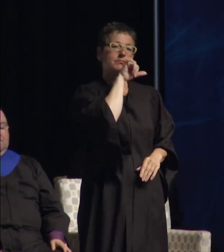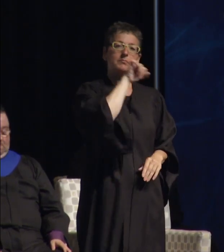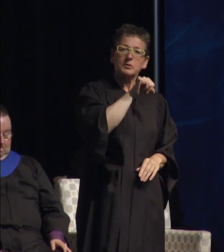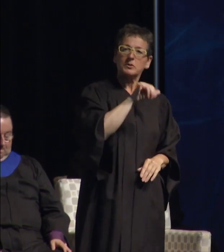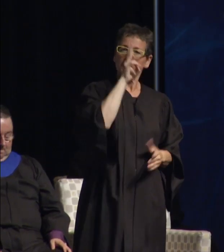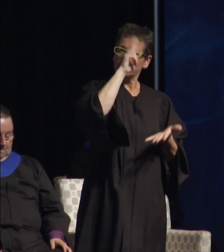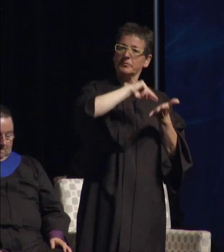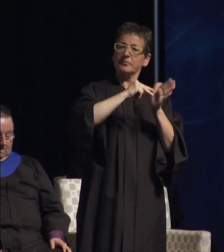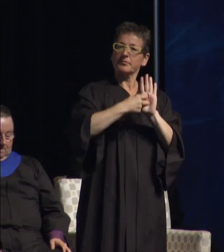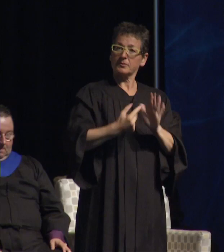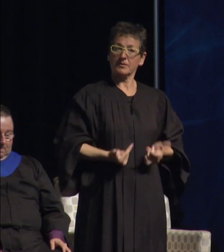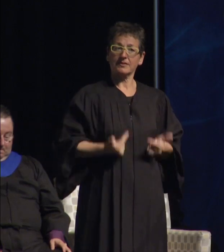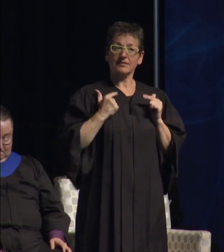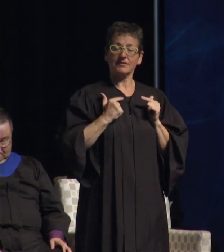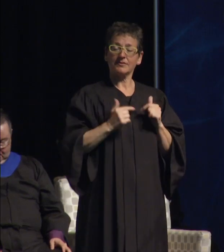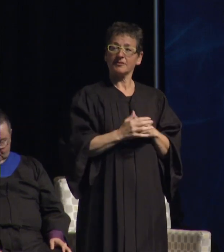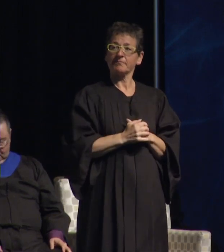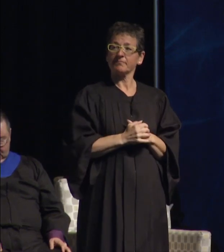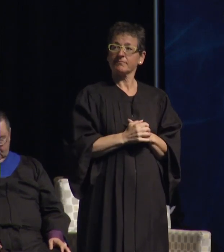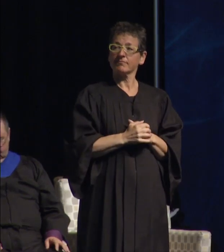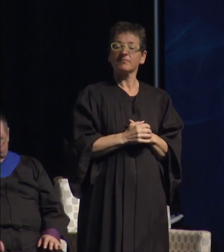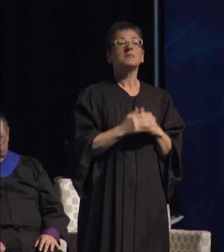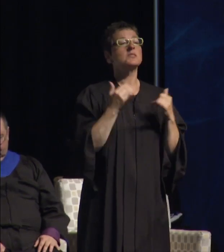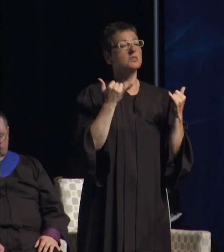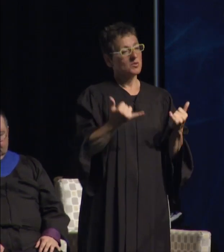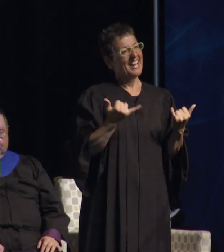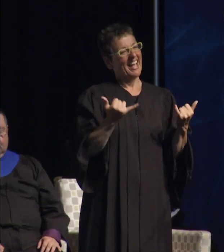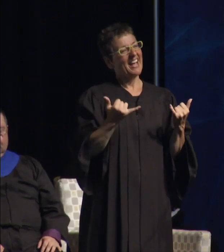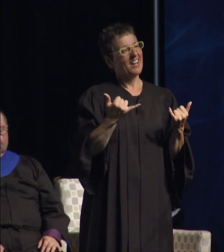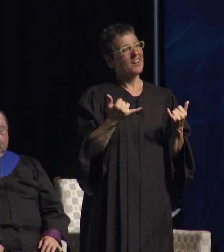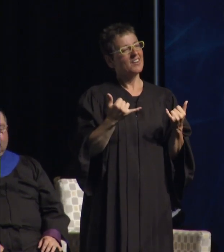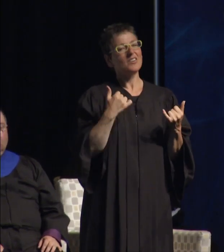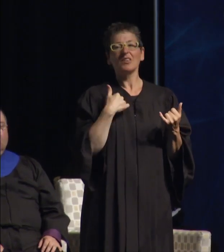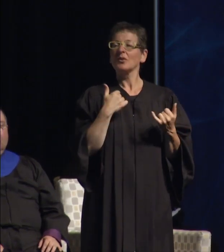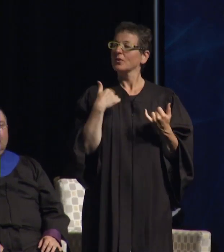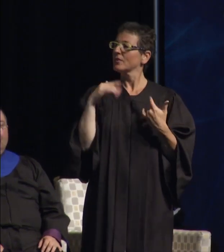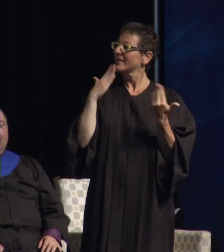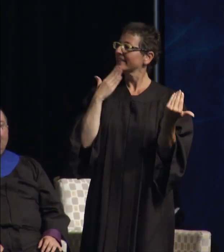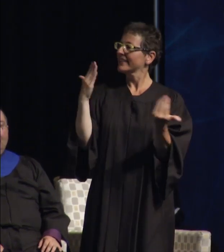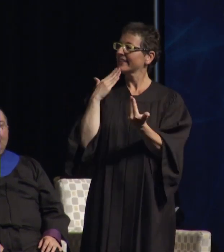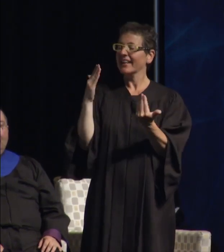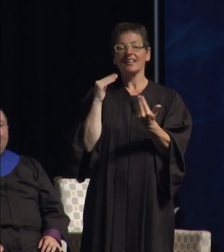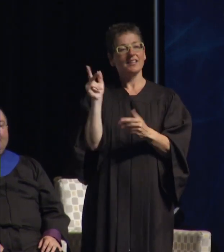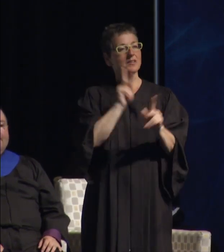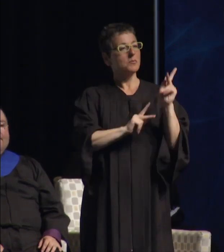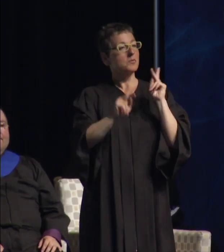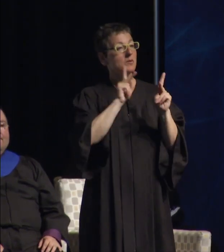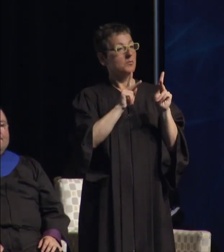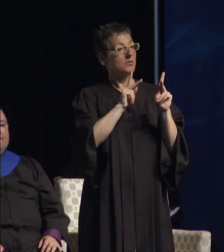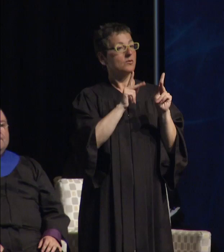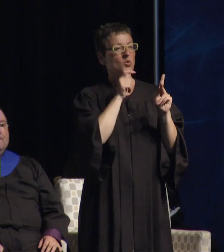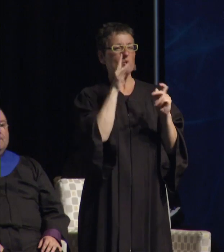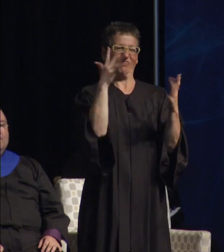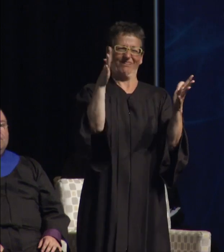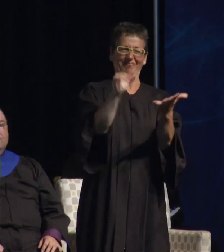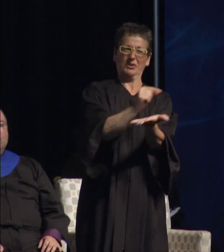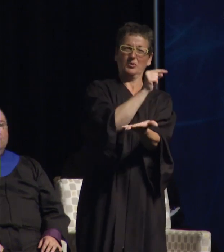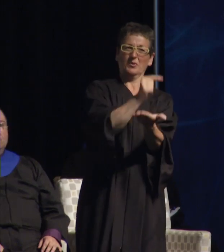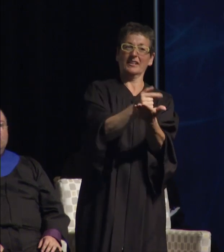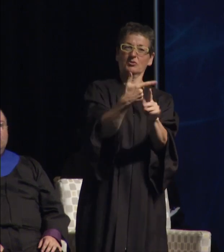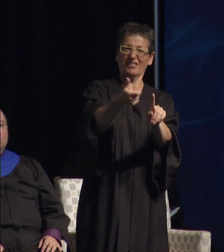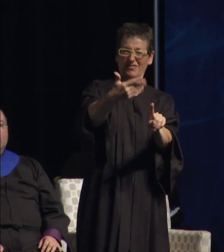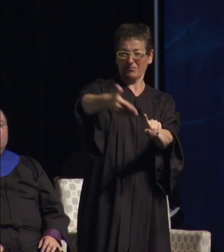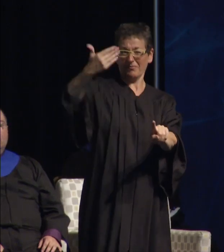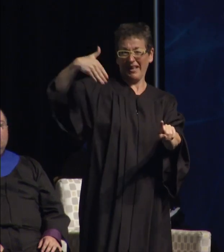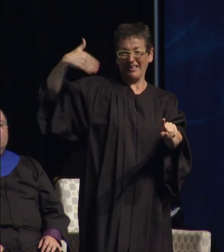in life. And I want to now acknowledge our alumni who are joining us this afternoon. If you are a past graduate of